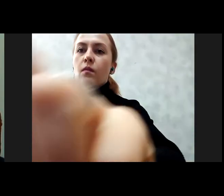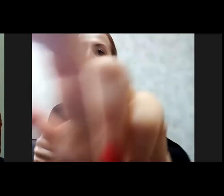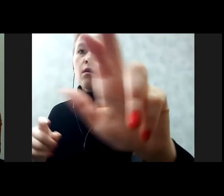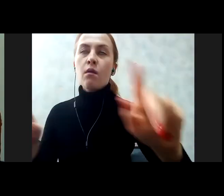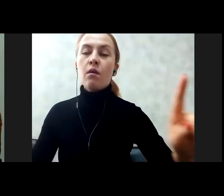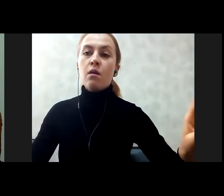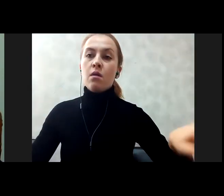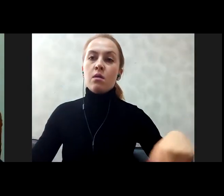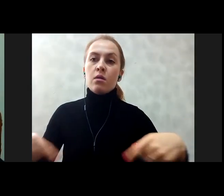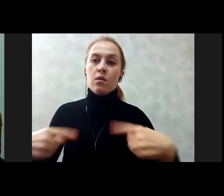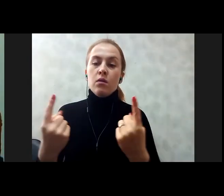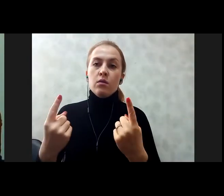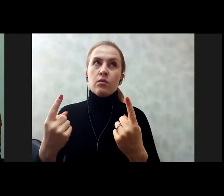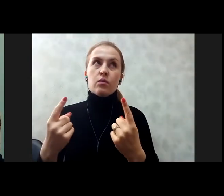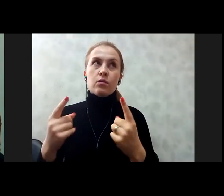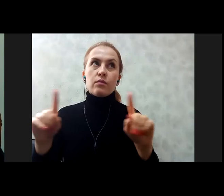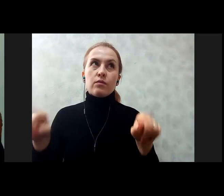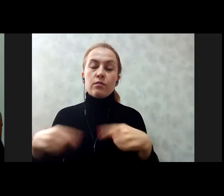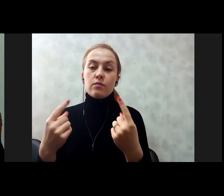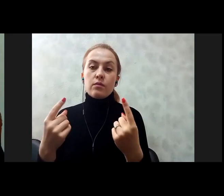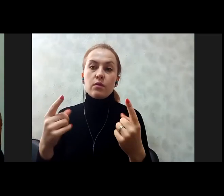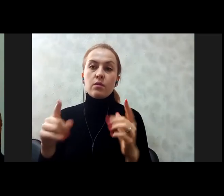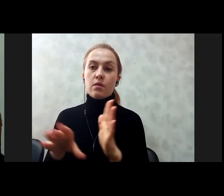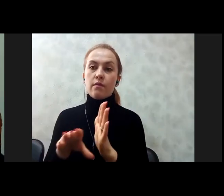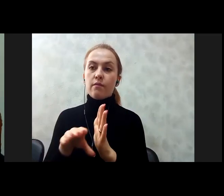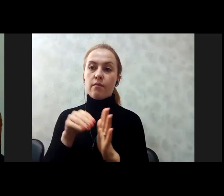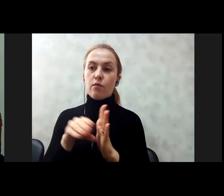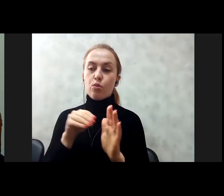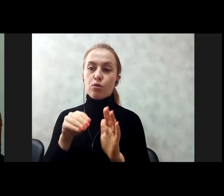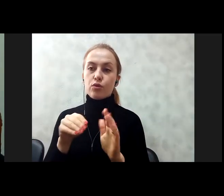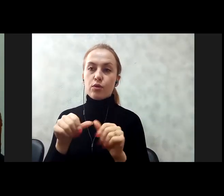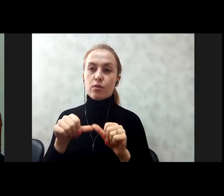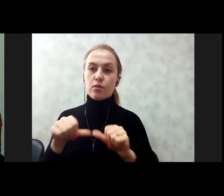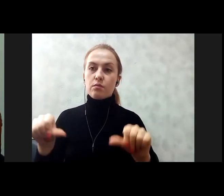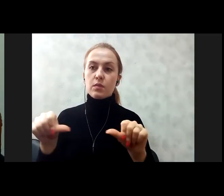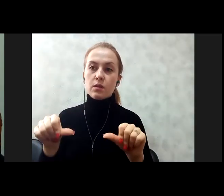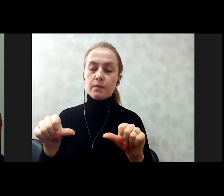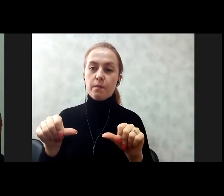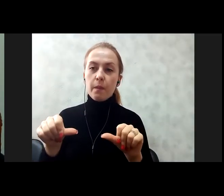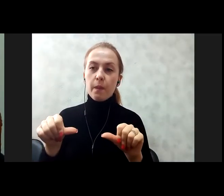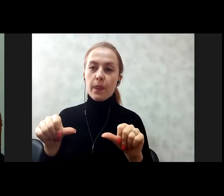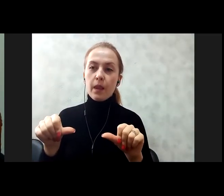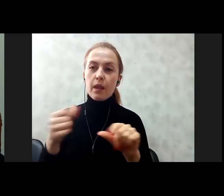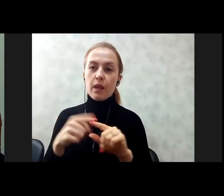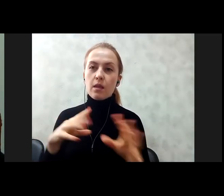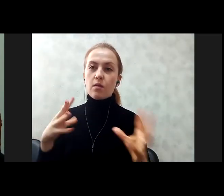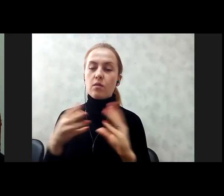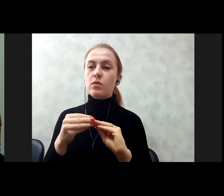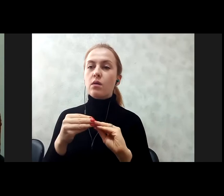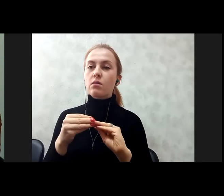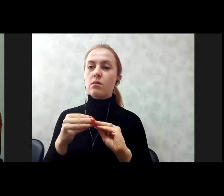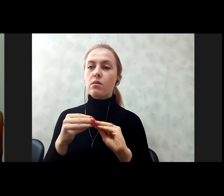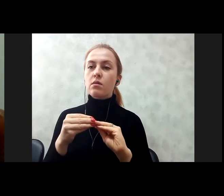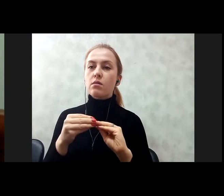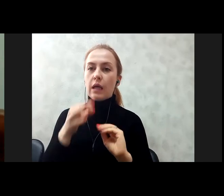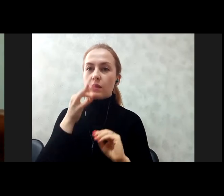of the formation of electoral districts by the electoral code. Because in